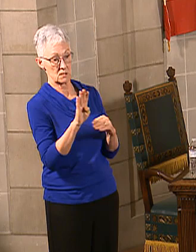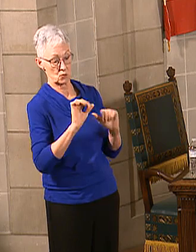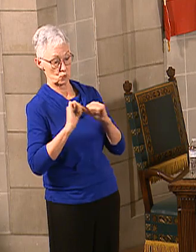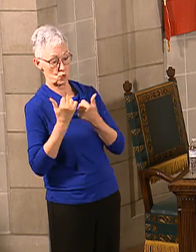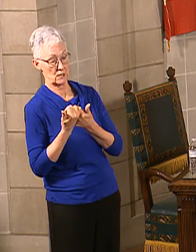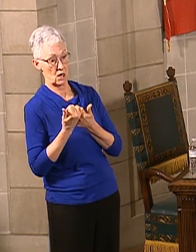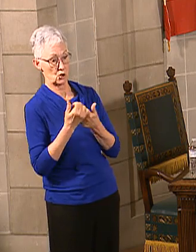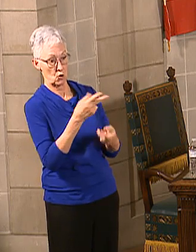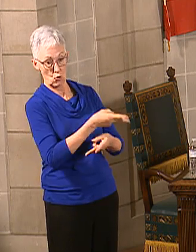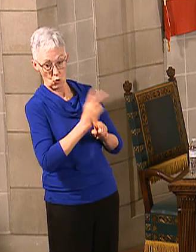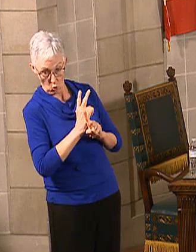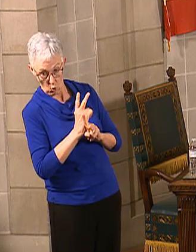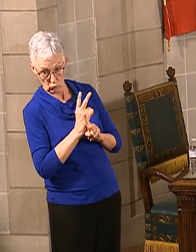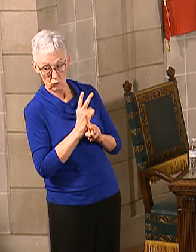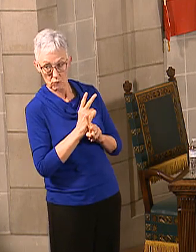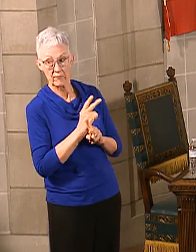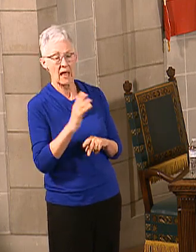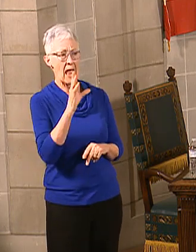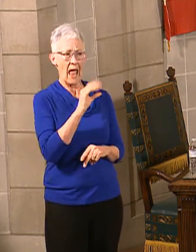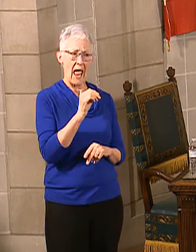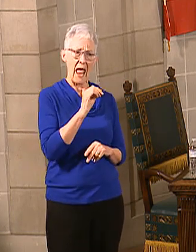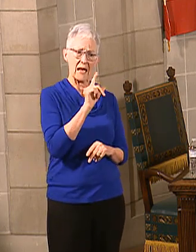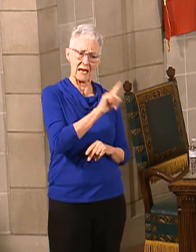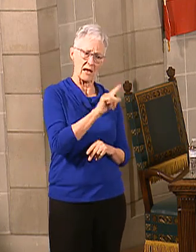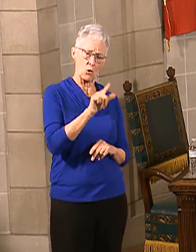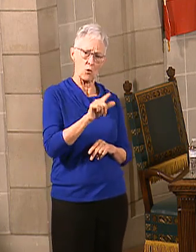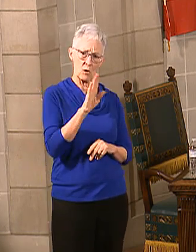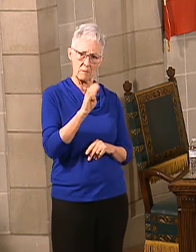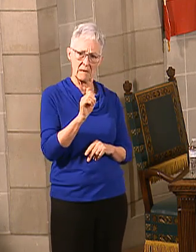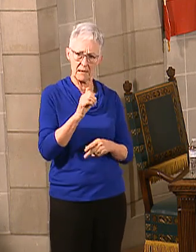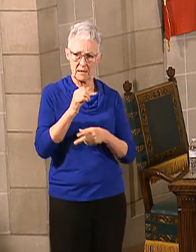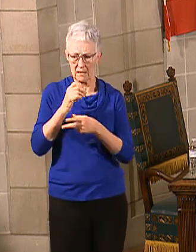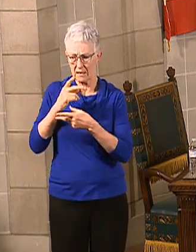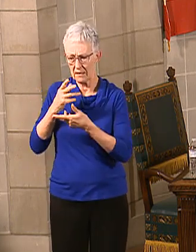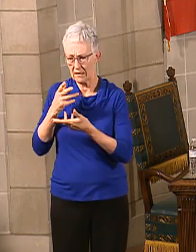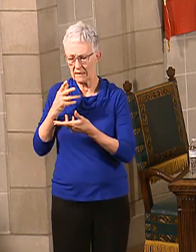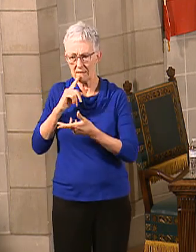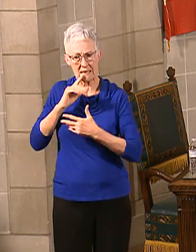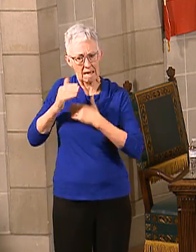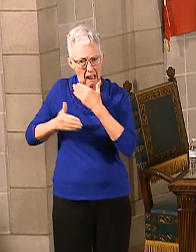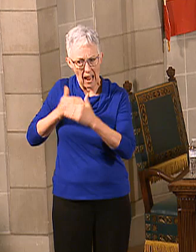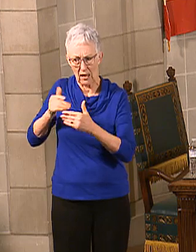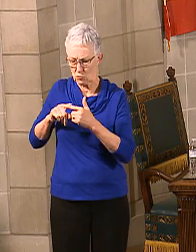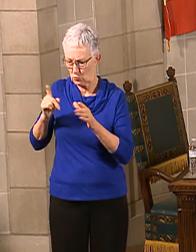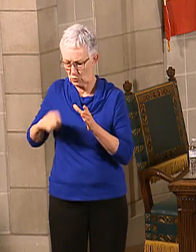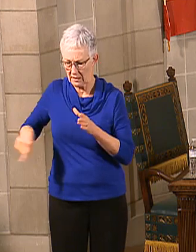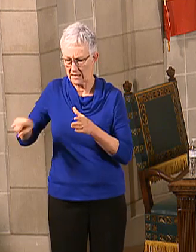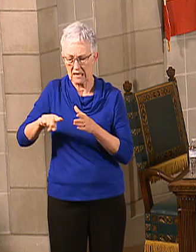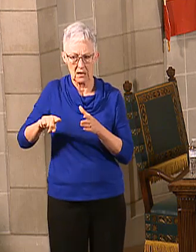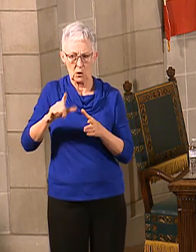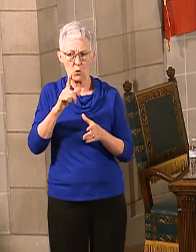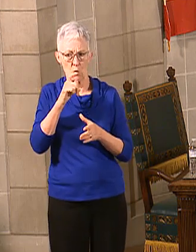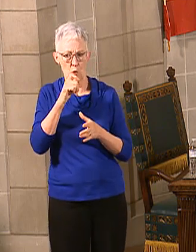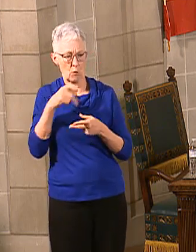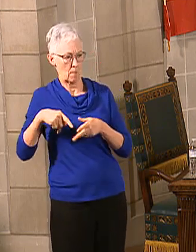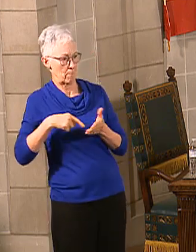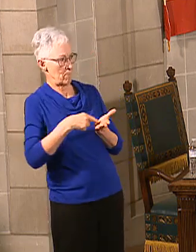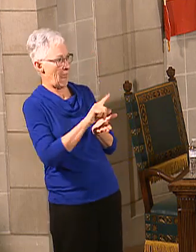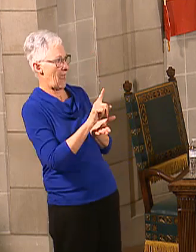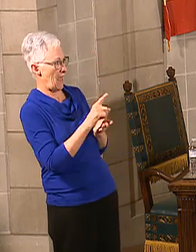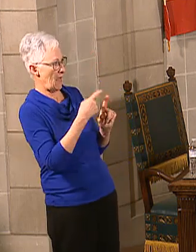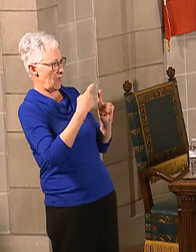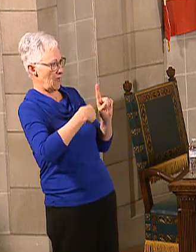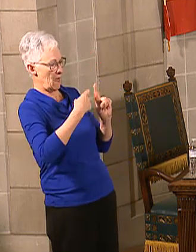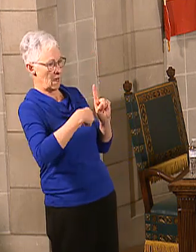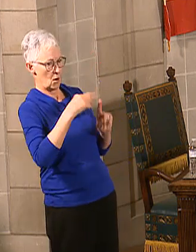landlords also be mindful of renters. Renters are going to many times be impacted by this coronavirus. You may recall